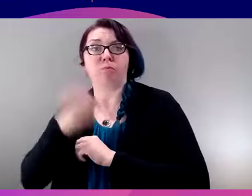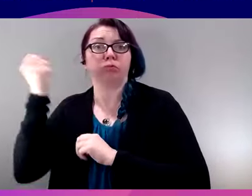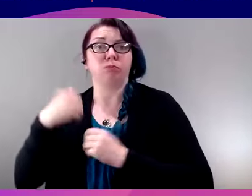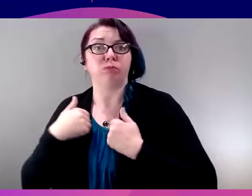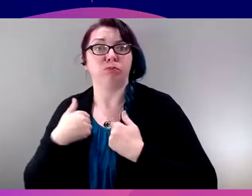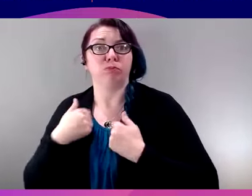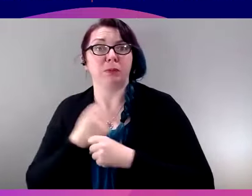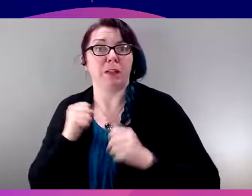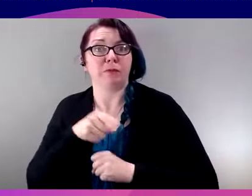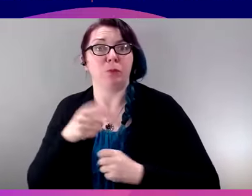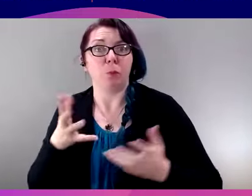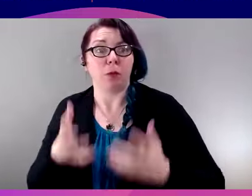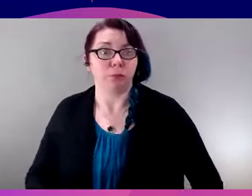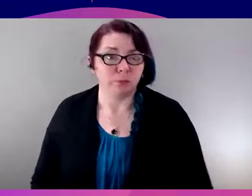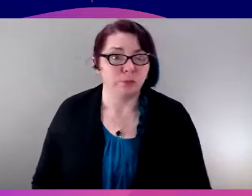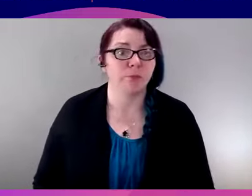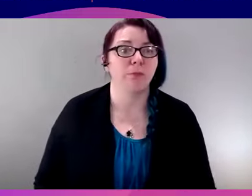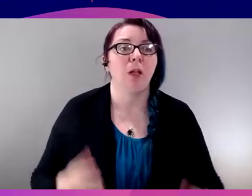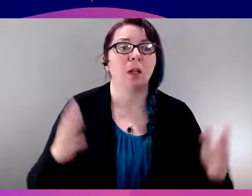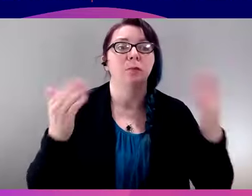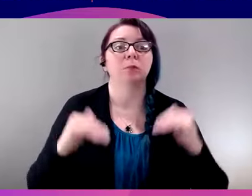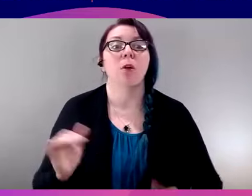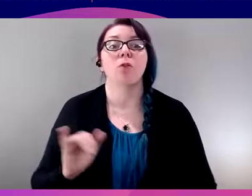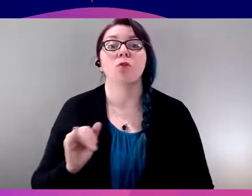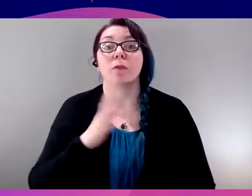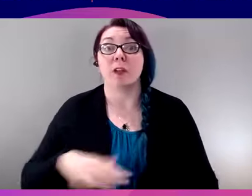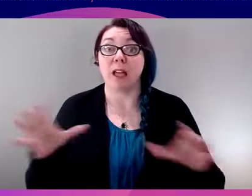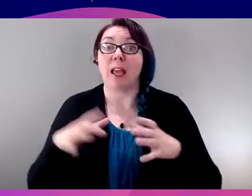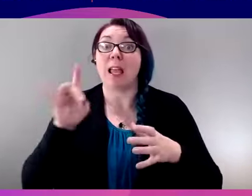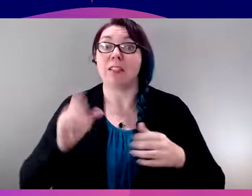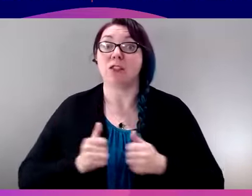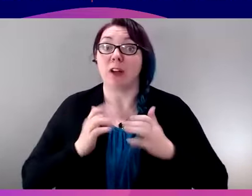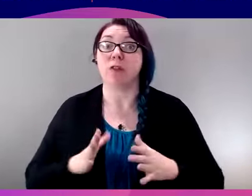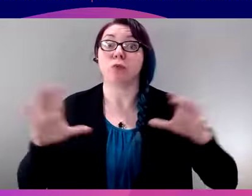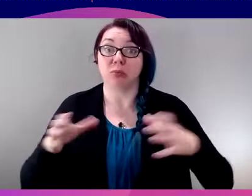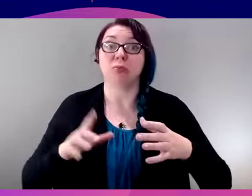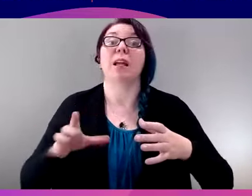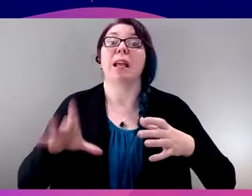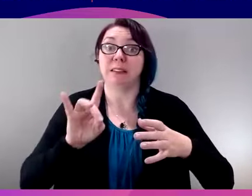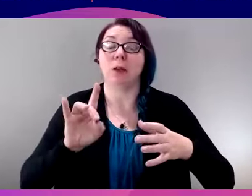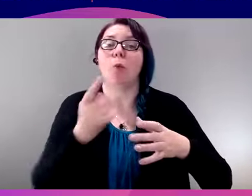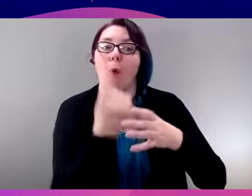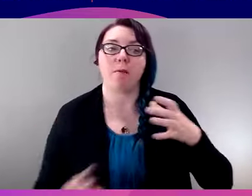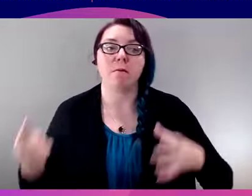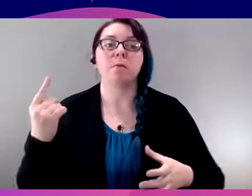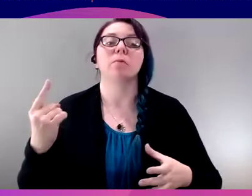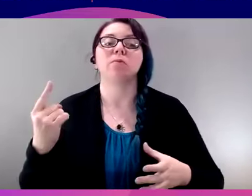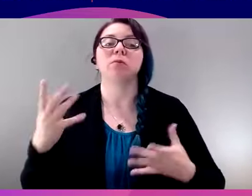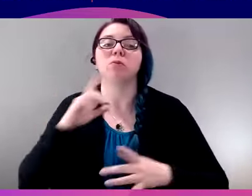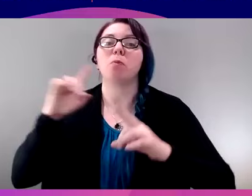reported experiencing threatened or enacted violence against their animal.